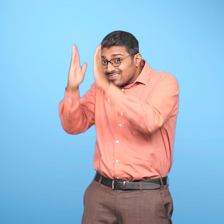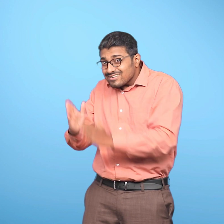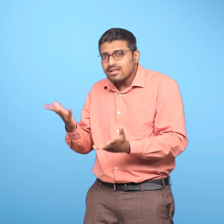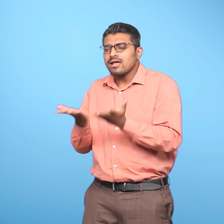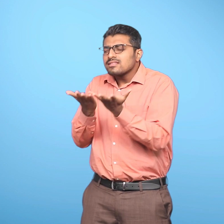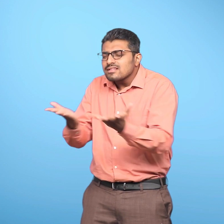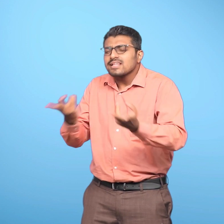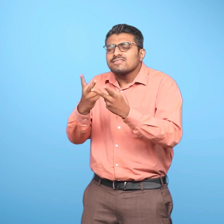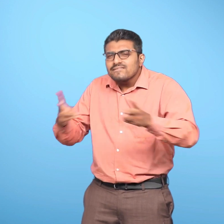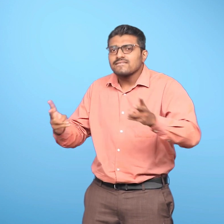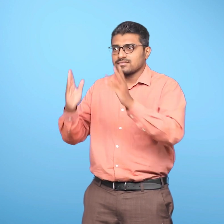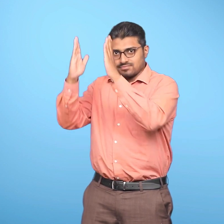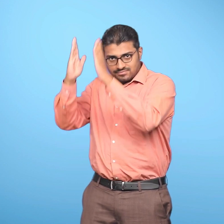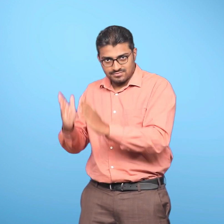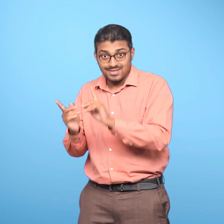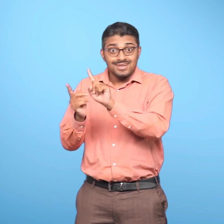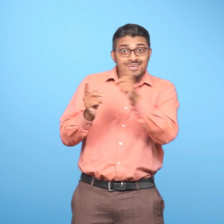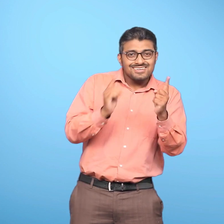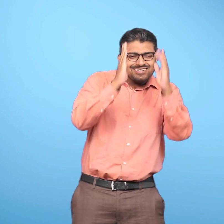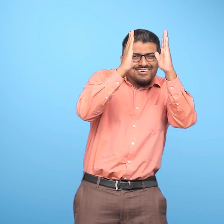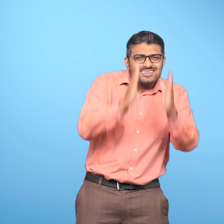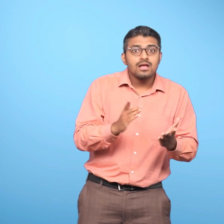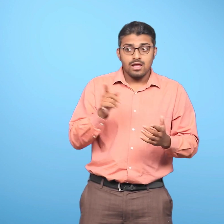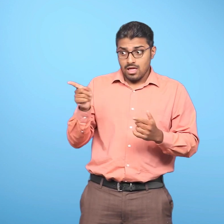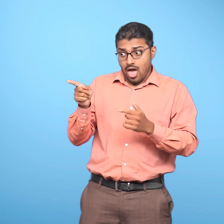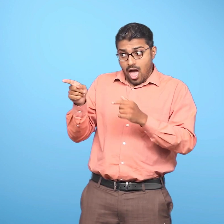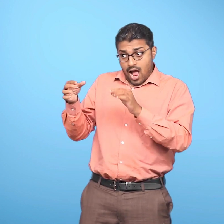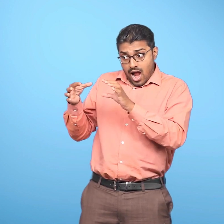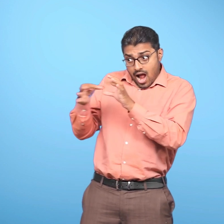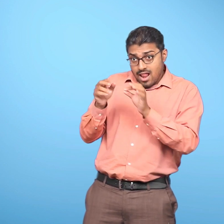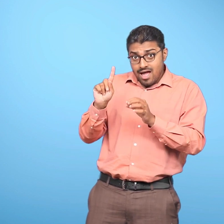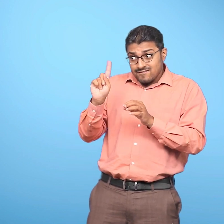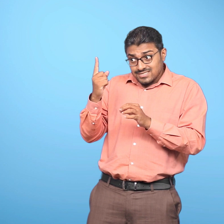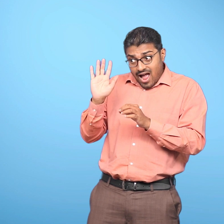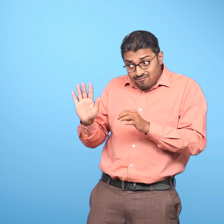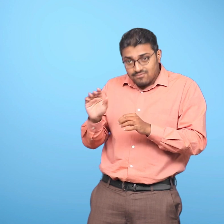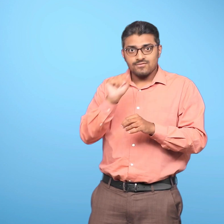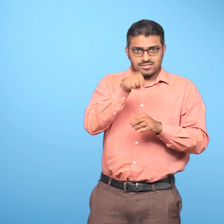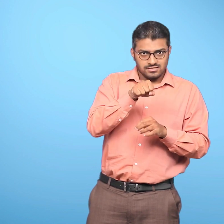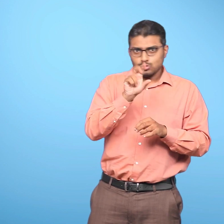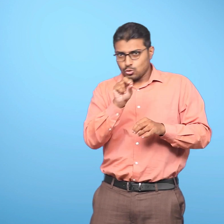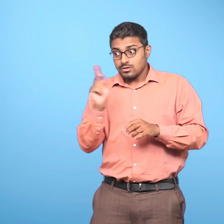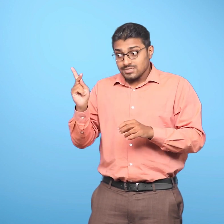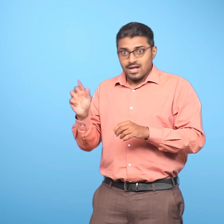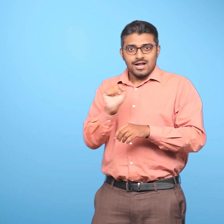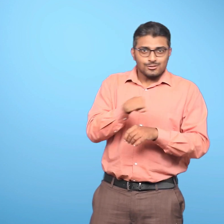First column is for change. Second column is for can be reversed. Yes or